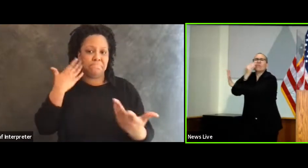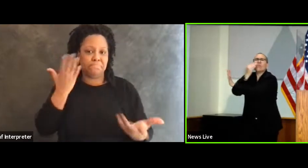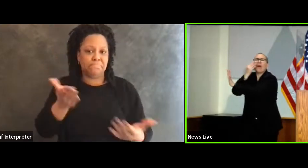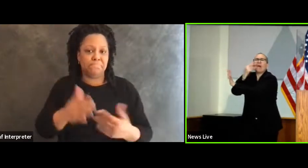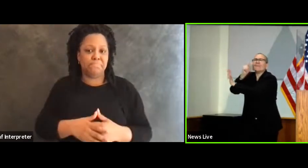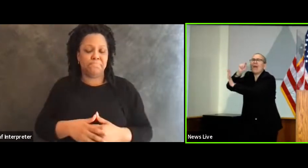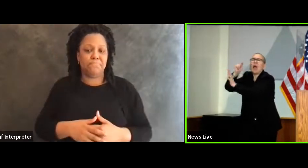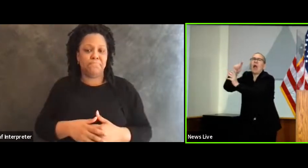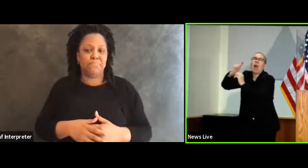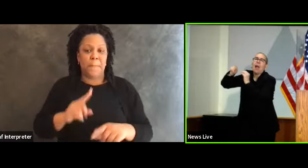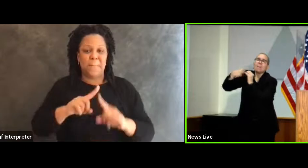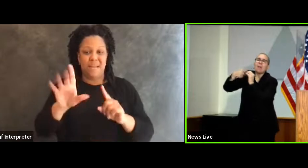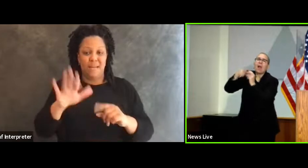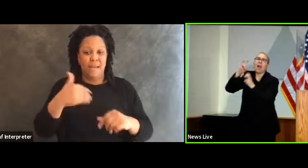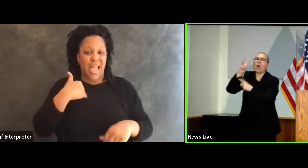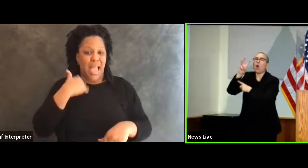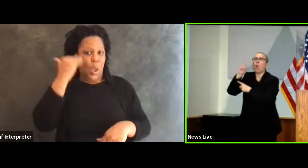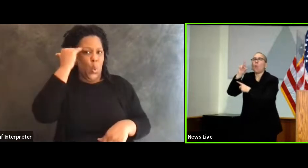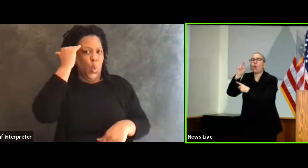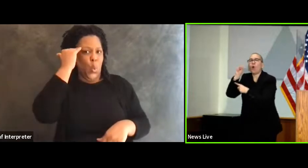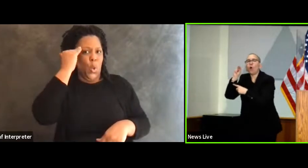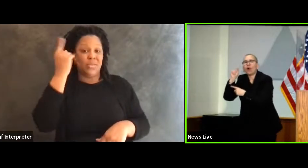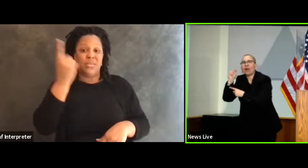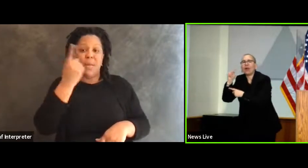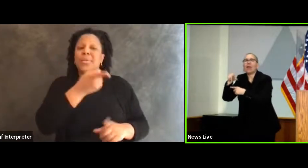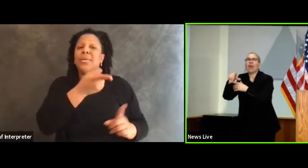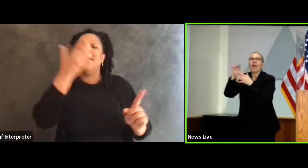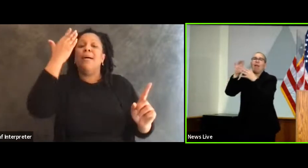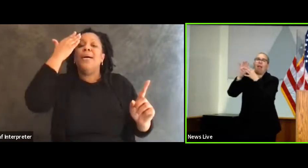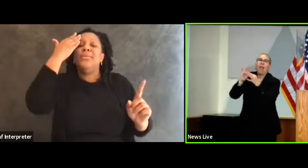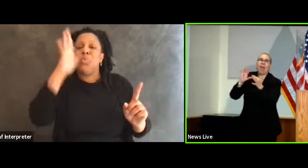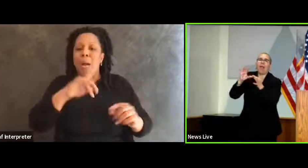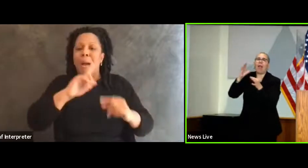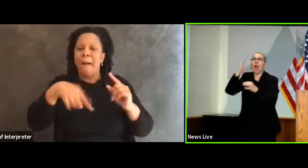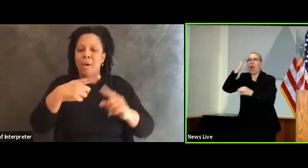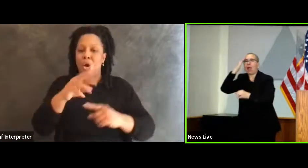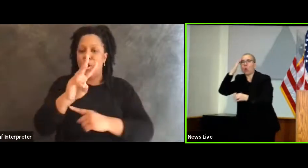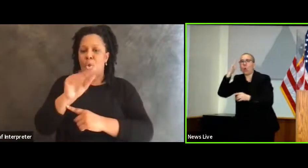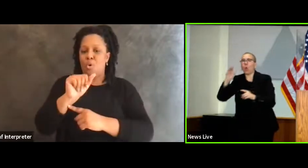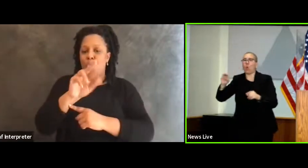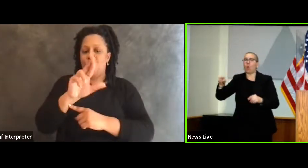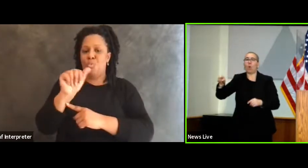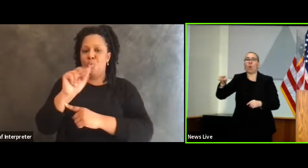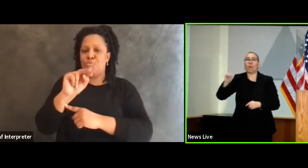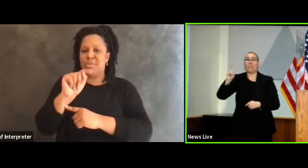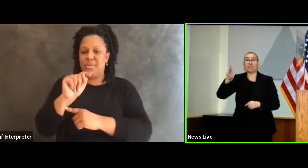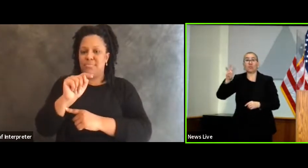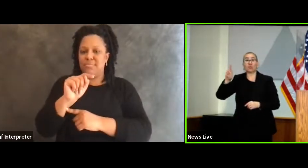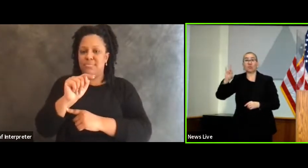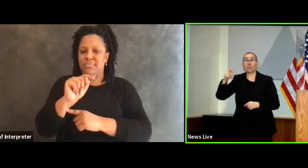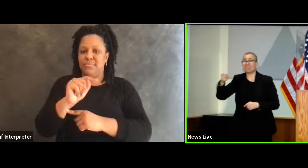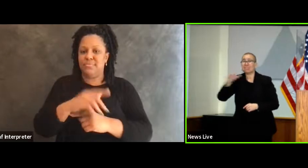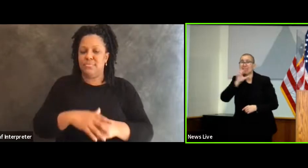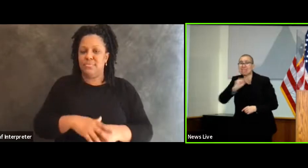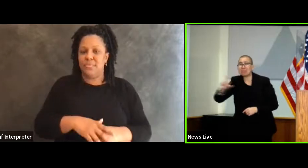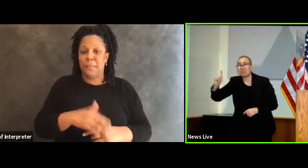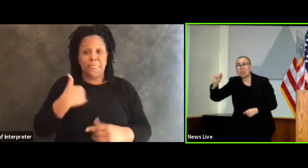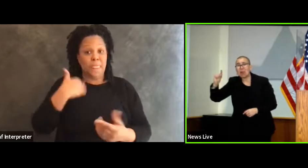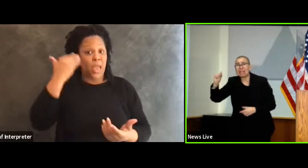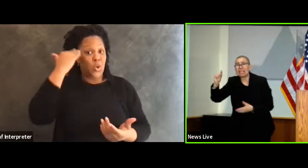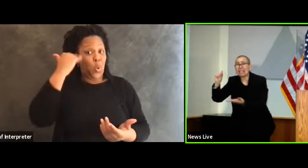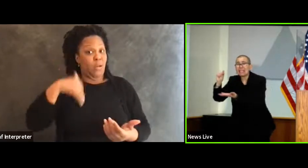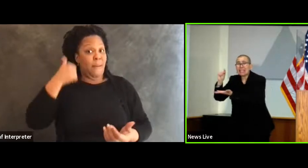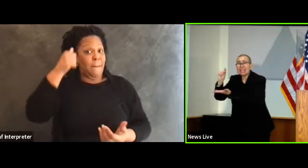warrant. I know that Mr. Wright, the young man, had actually appeared in